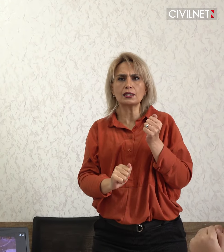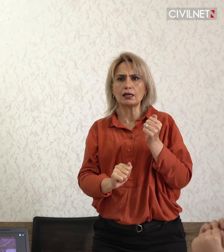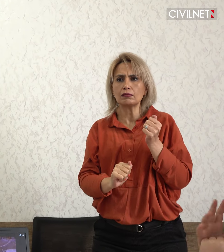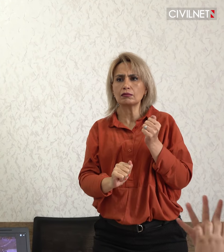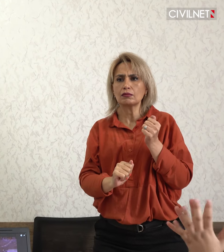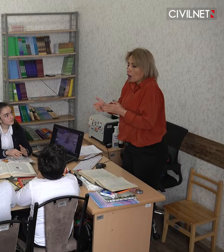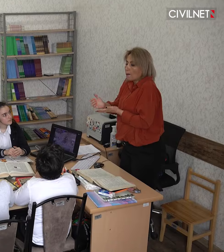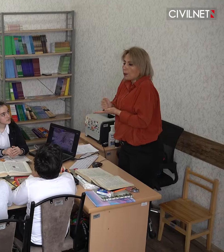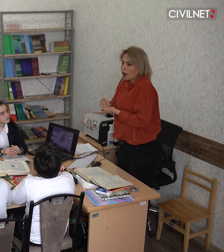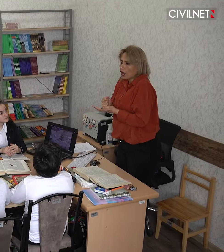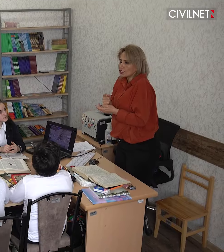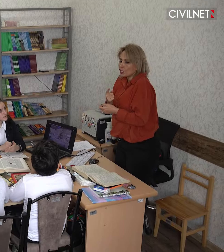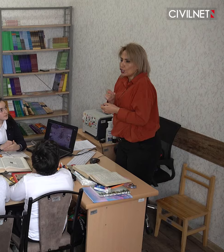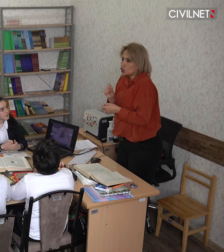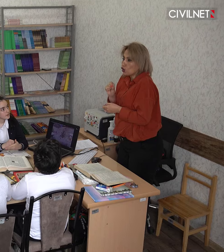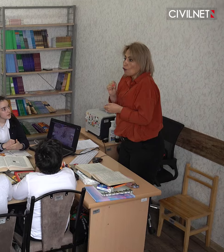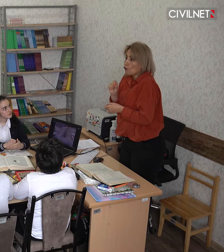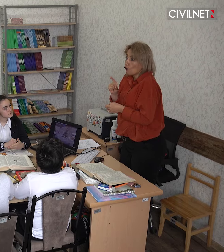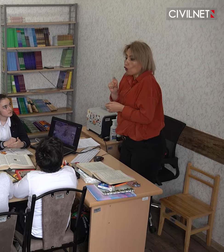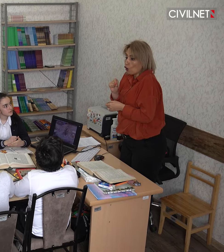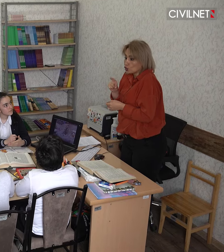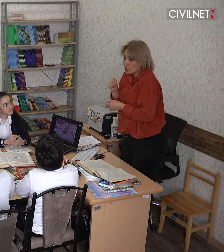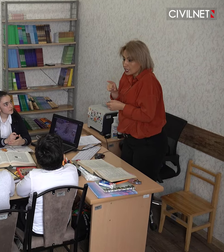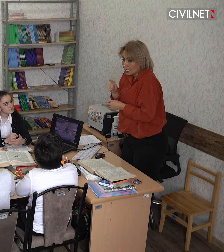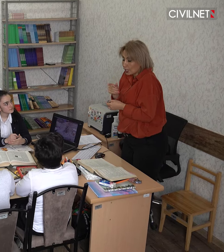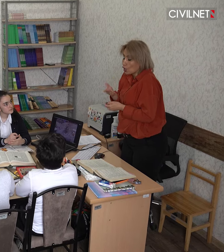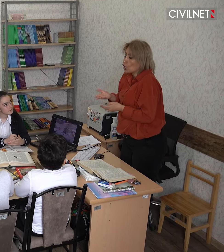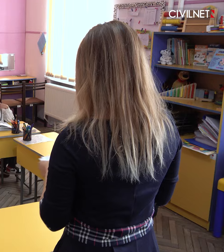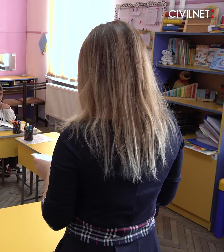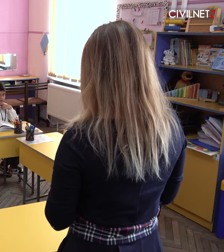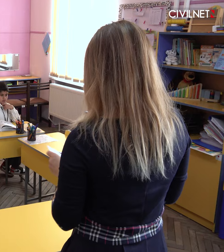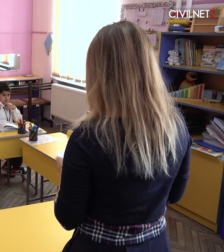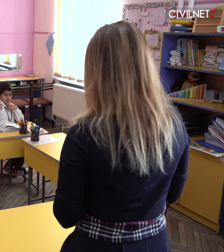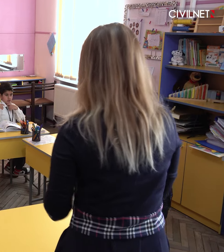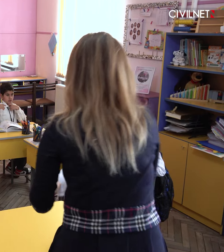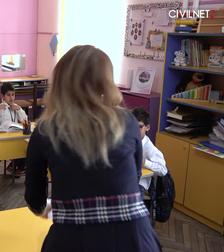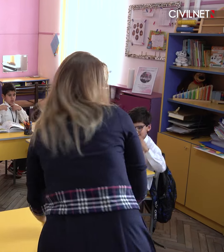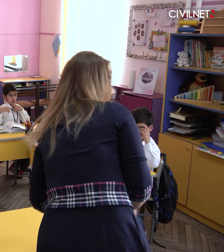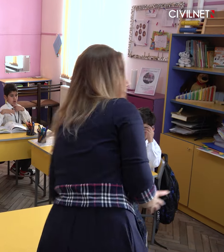quite some time, but hearing impaired children may struggle to fully engage in classes where lessons are completely verbal.